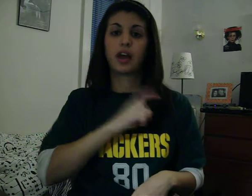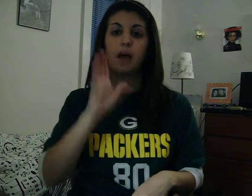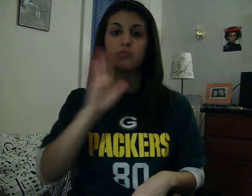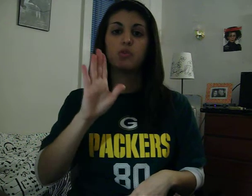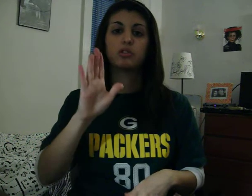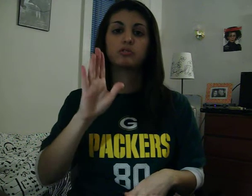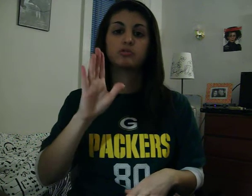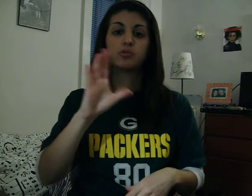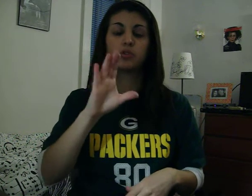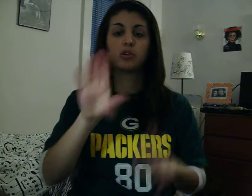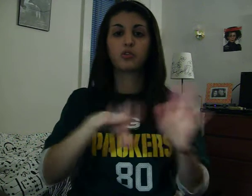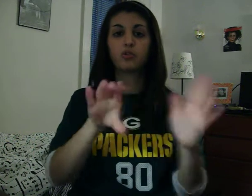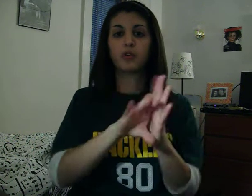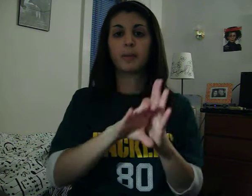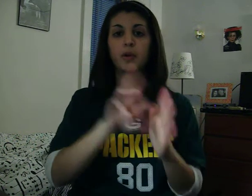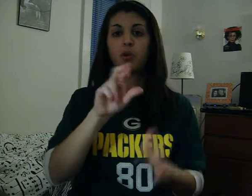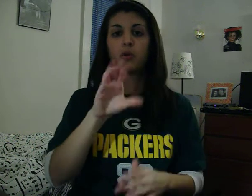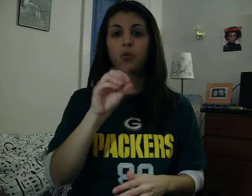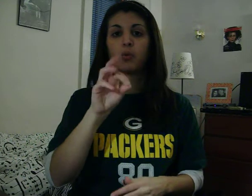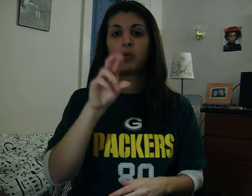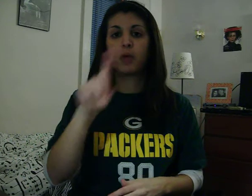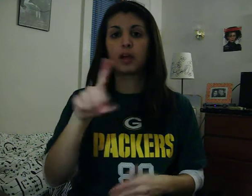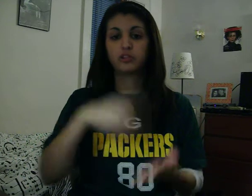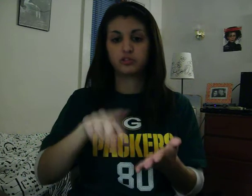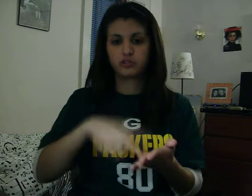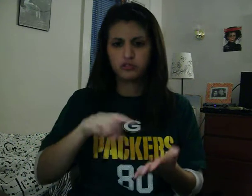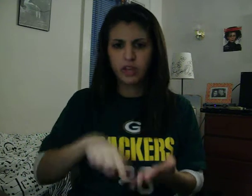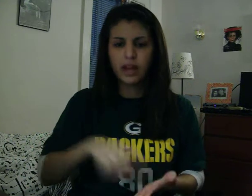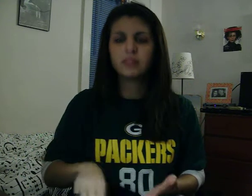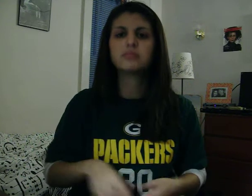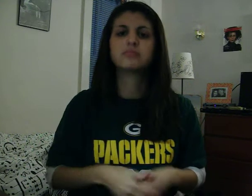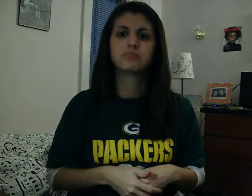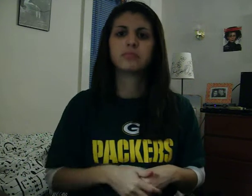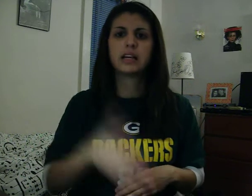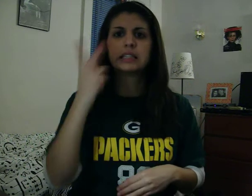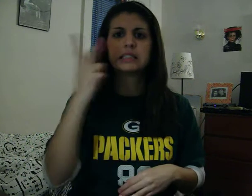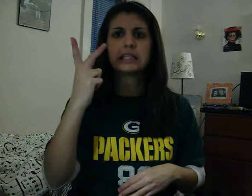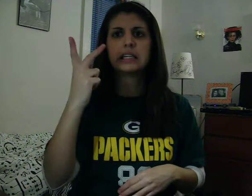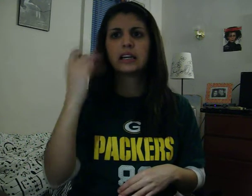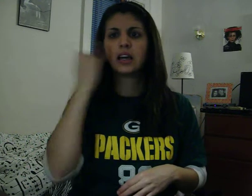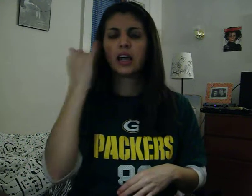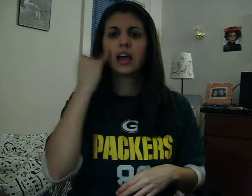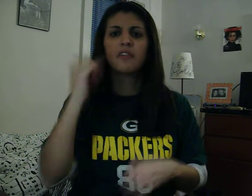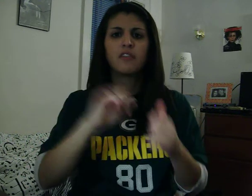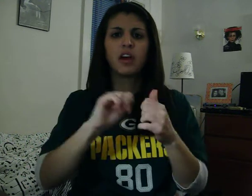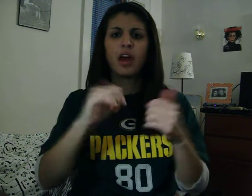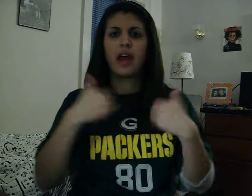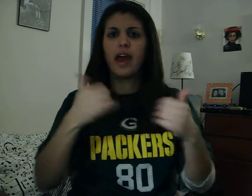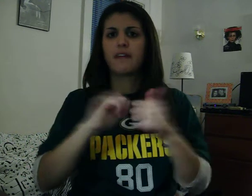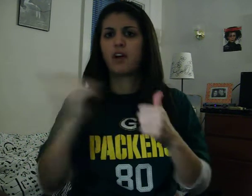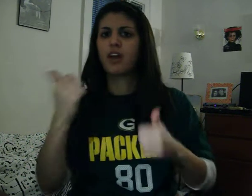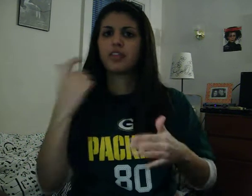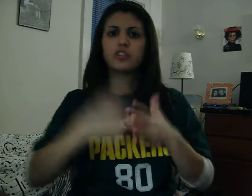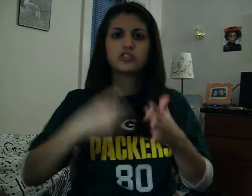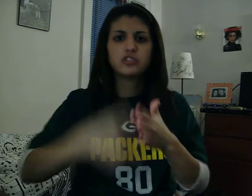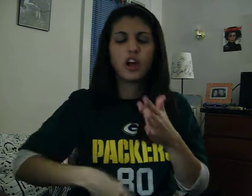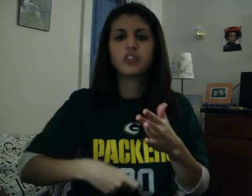person has any other charges or is wanted by other state or county officials. He or she is